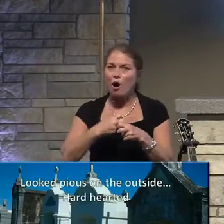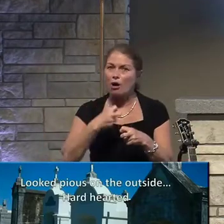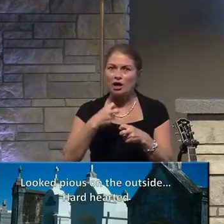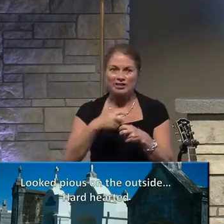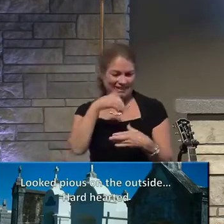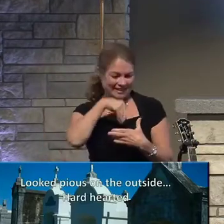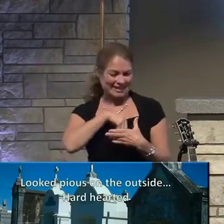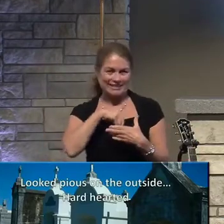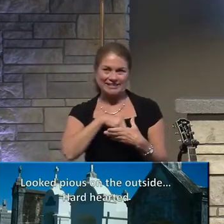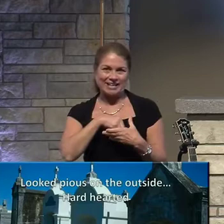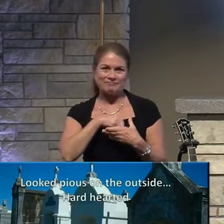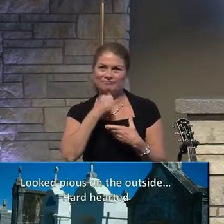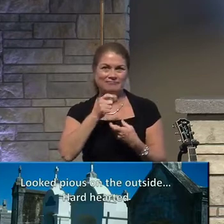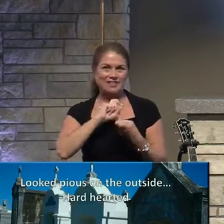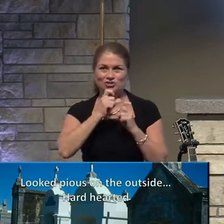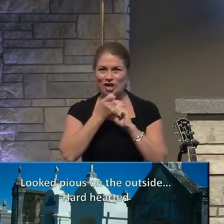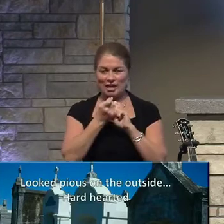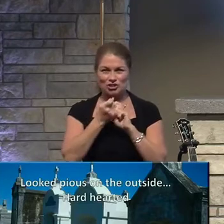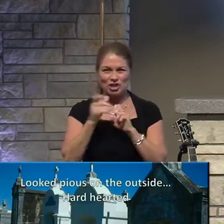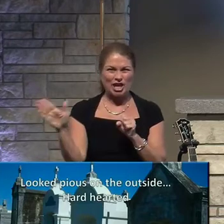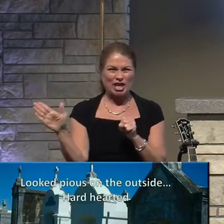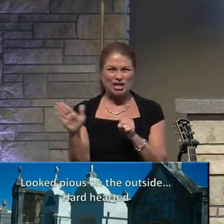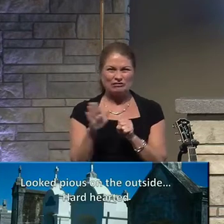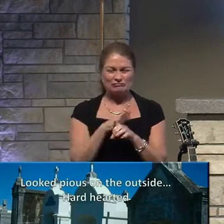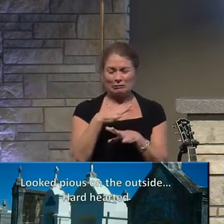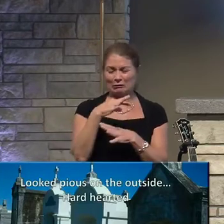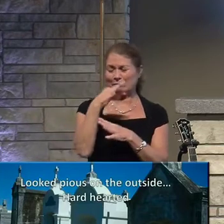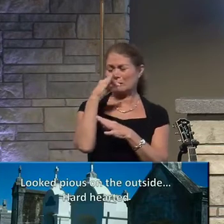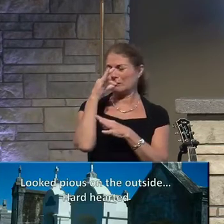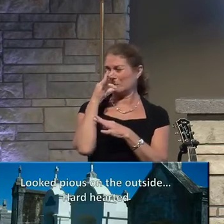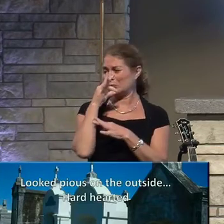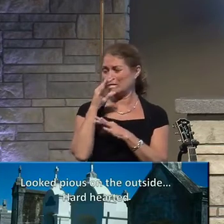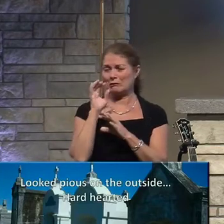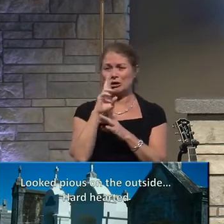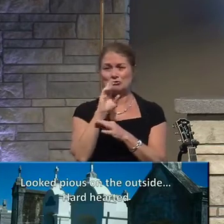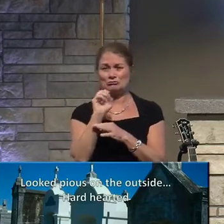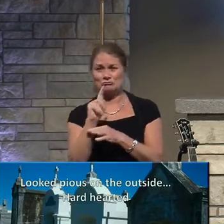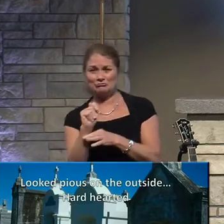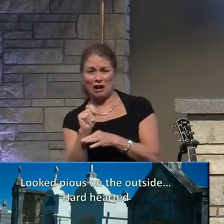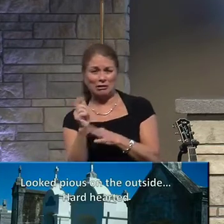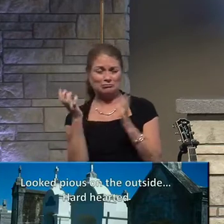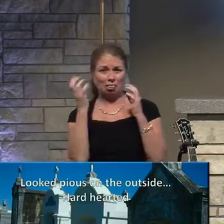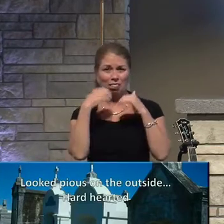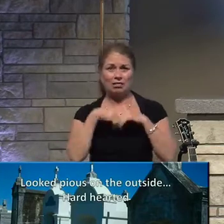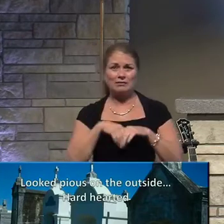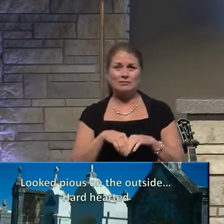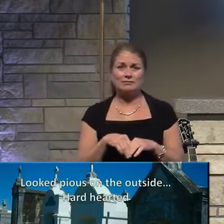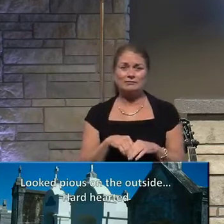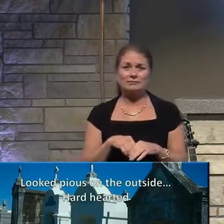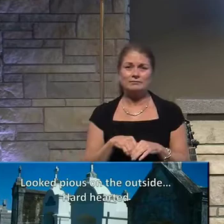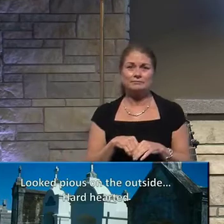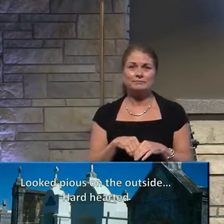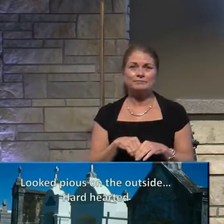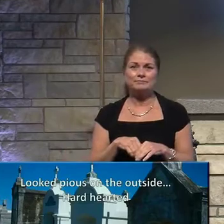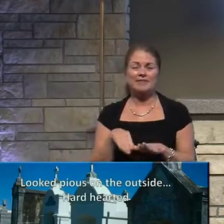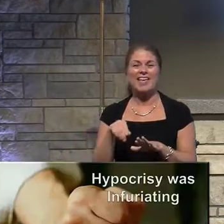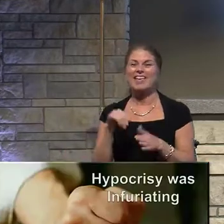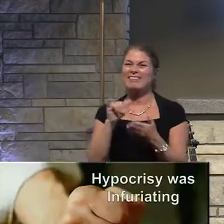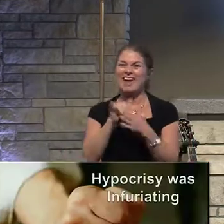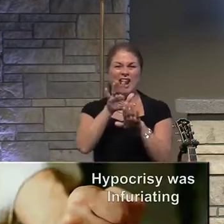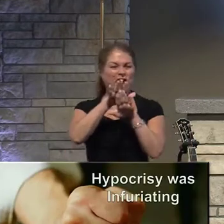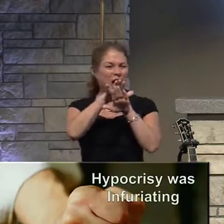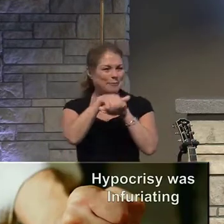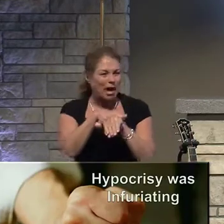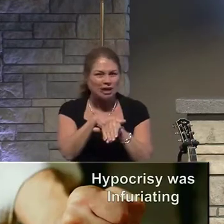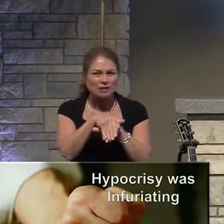the inside did not change. It was full of stench and rot and decay. This hypocrisy